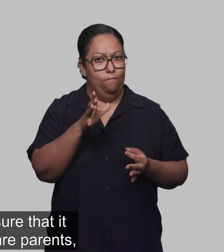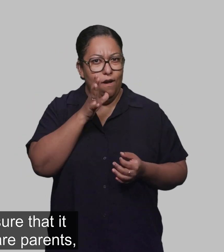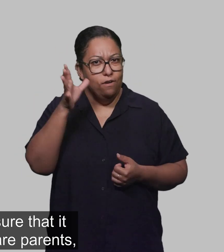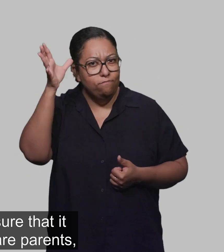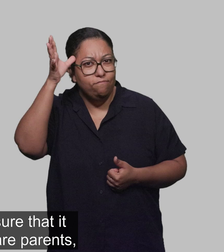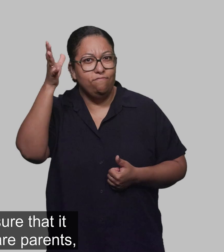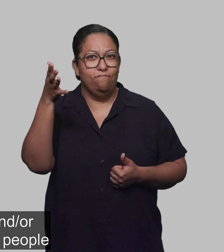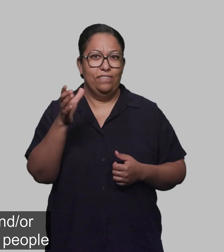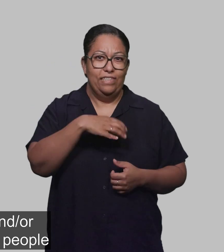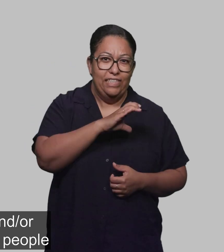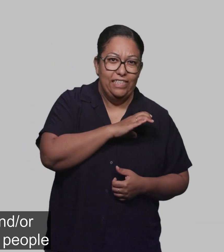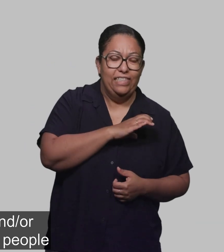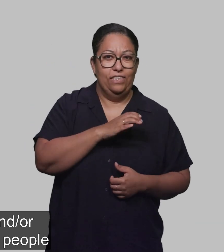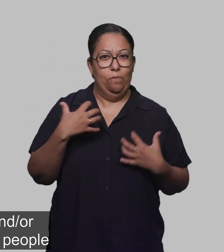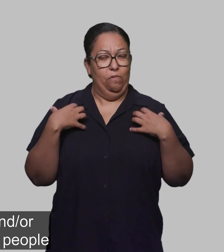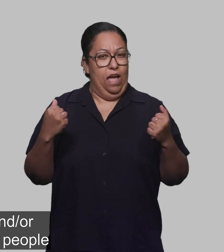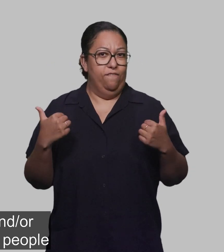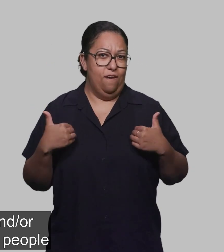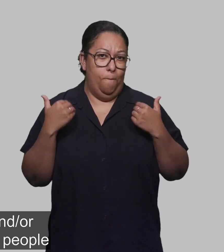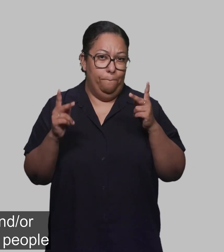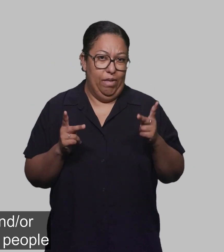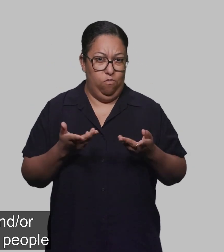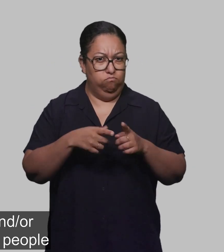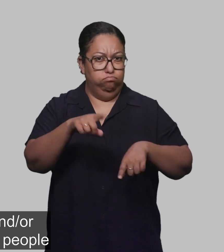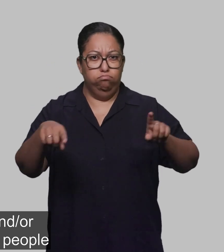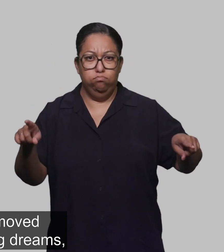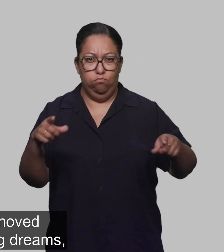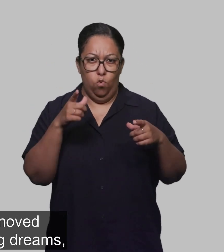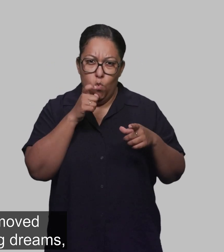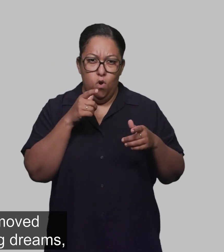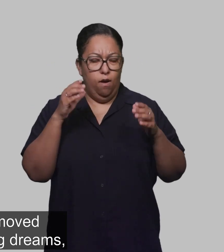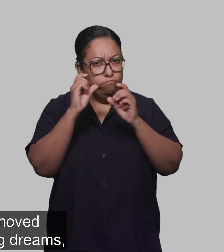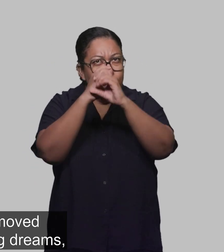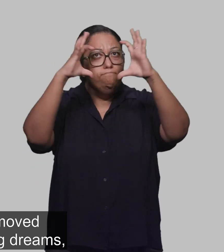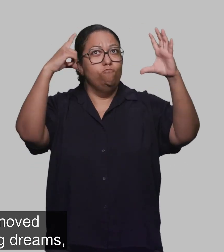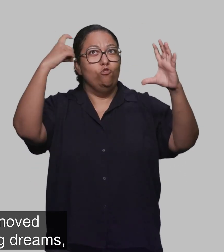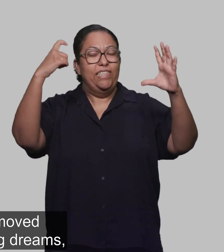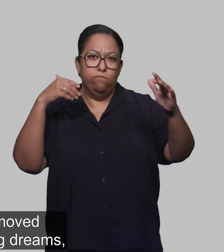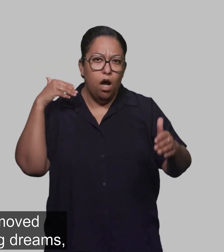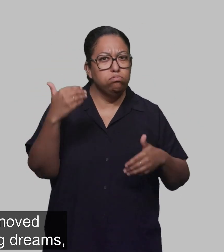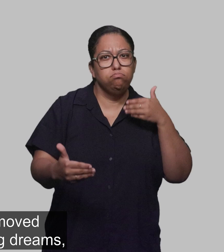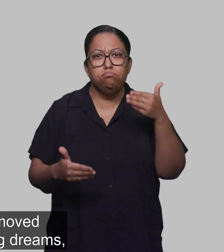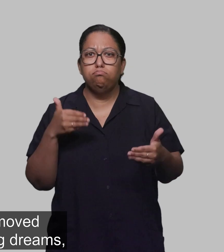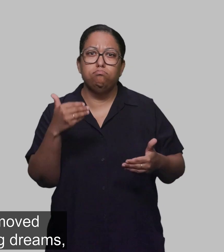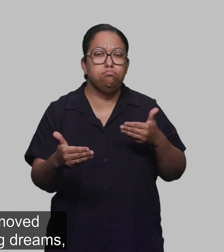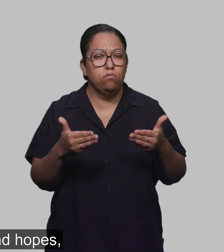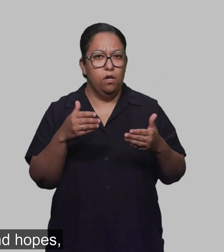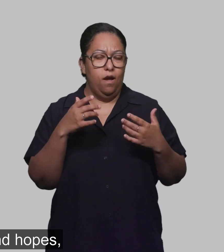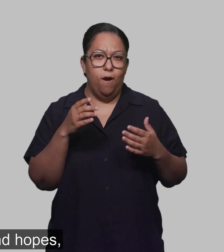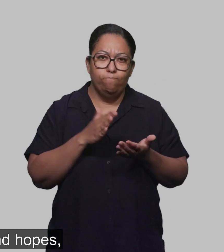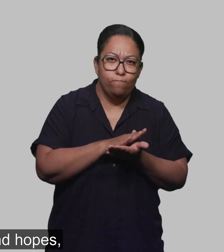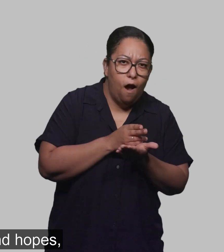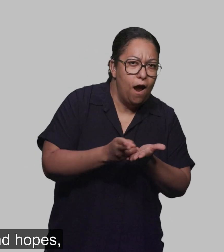are parents, citizens, and or brave young people who have moved forward with big dreams,